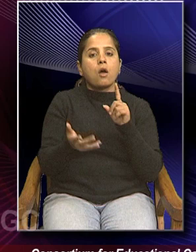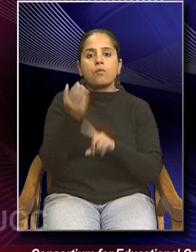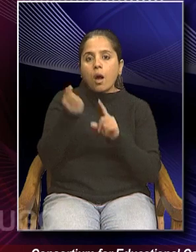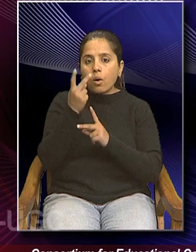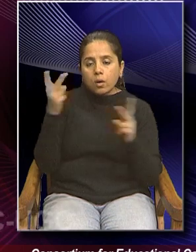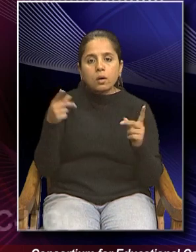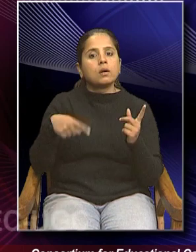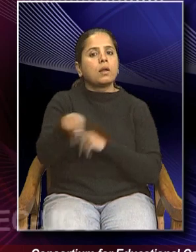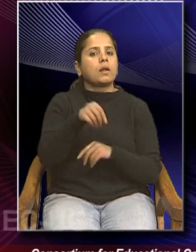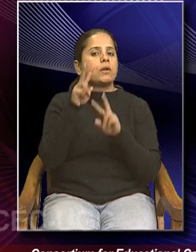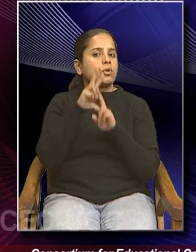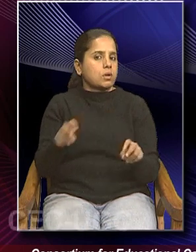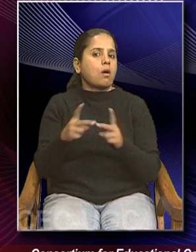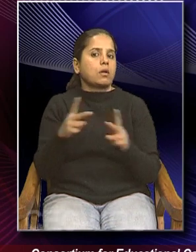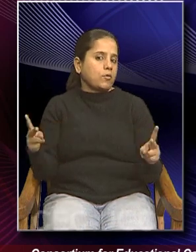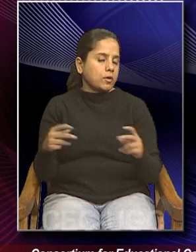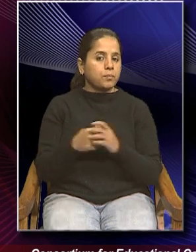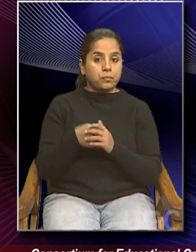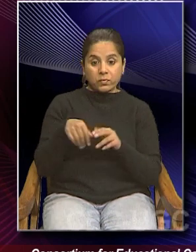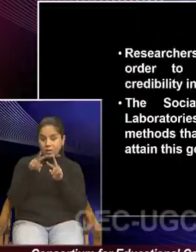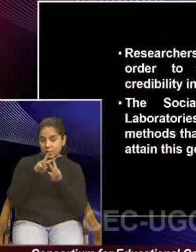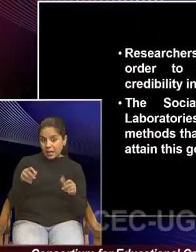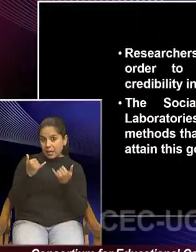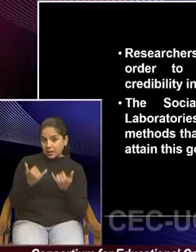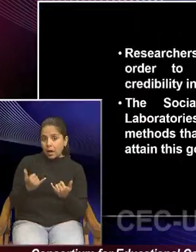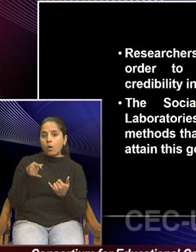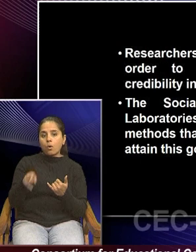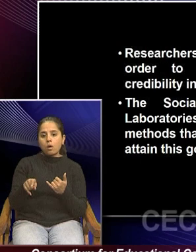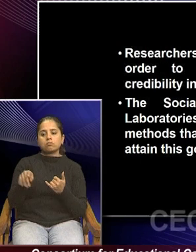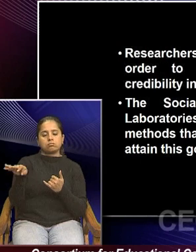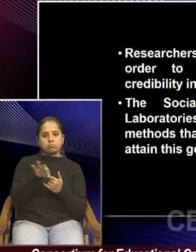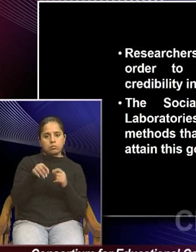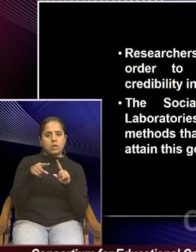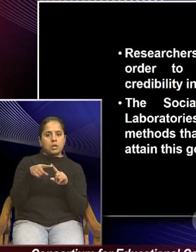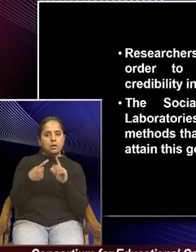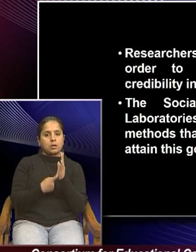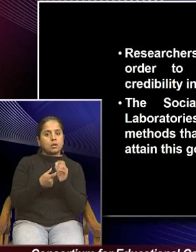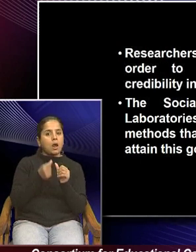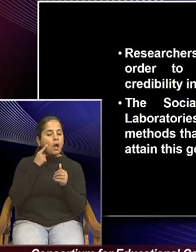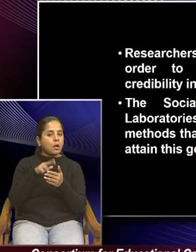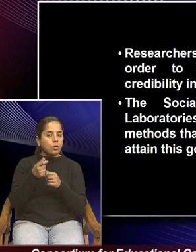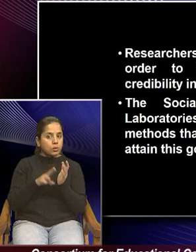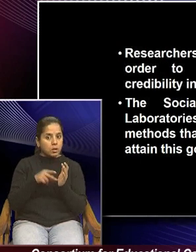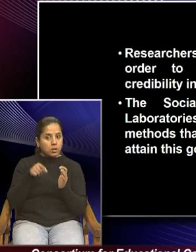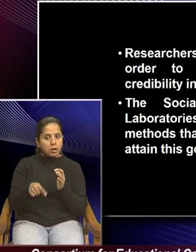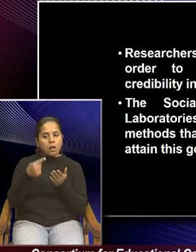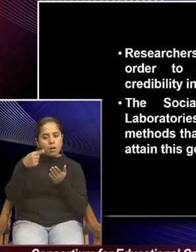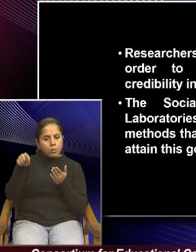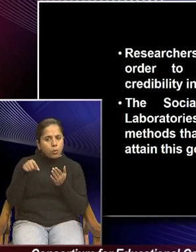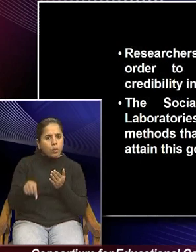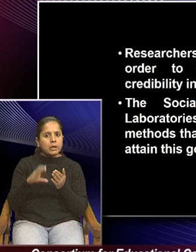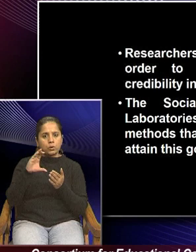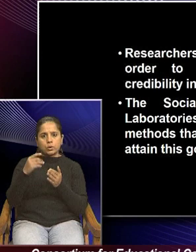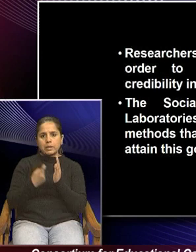from particular research. Researchers now employ triangulation in order to attain validity and credibility